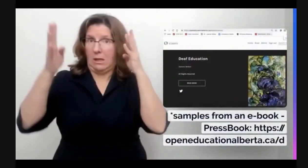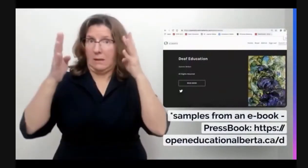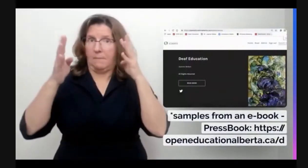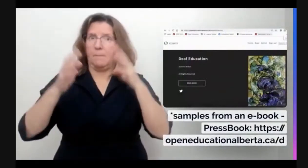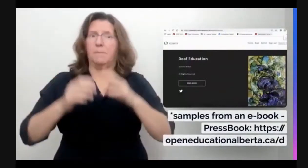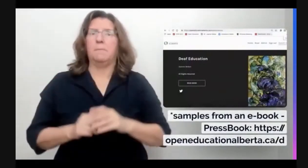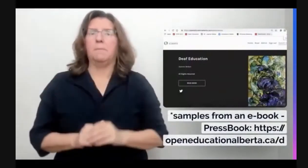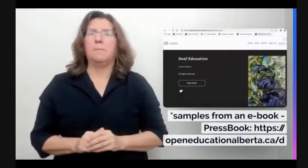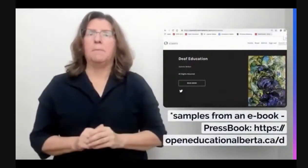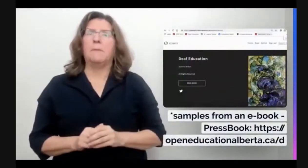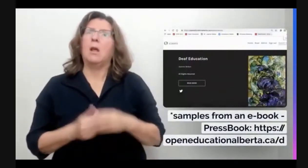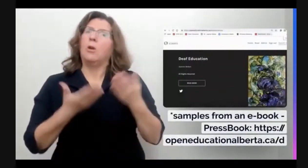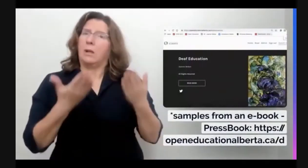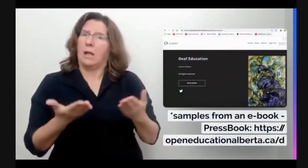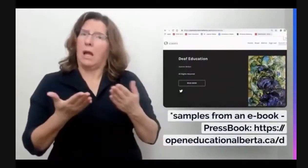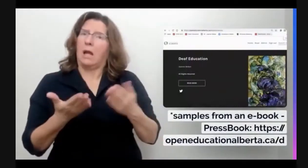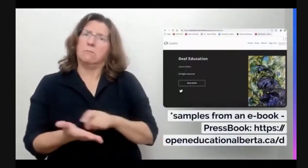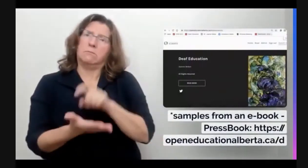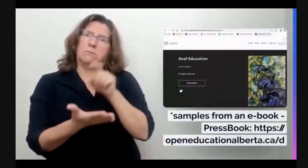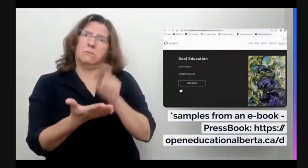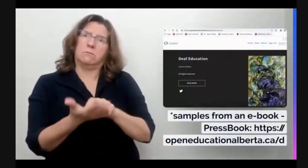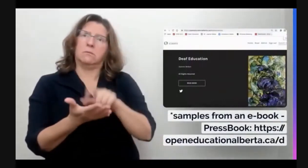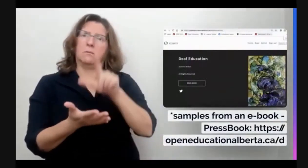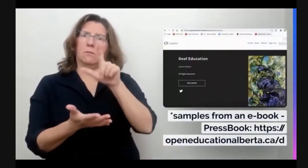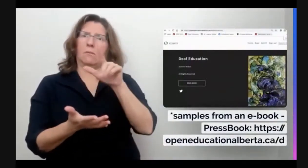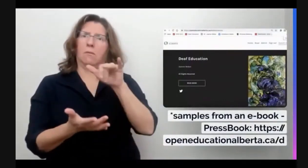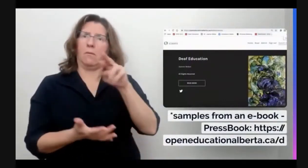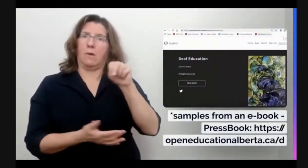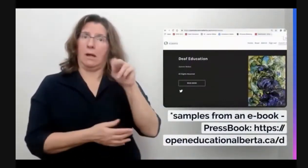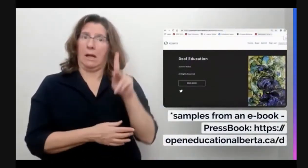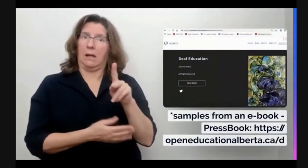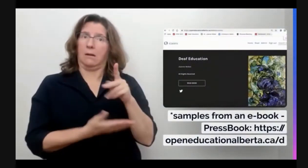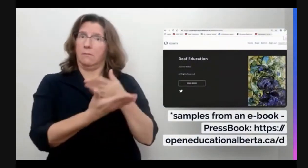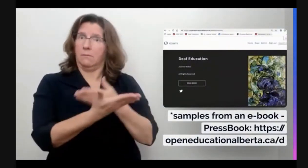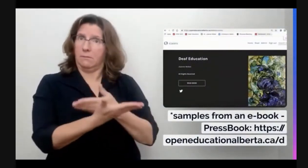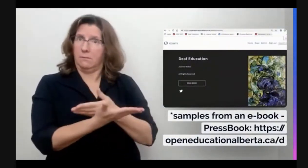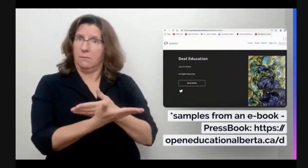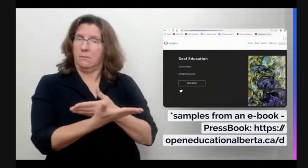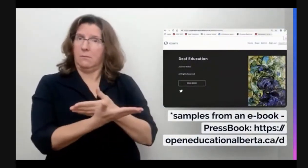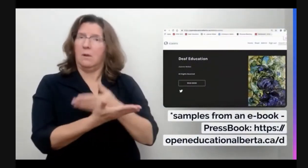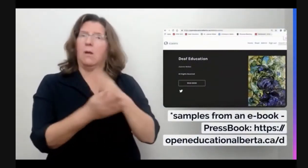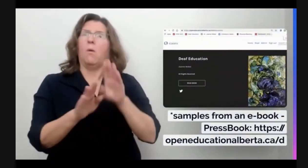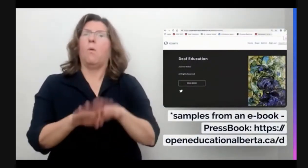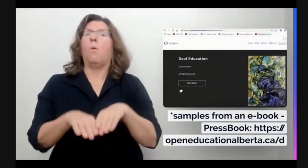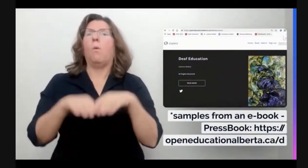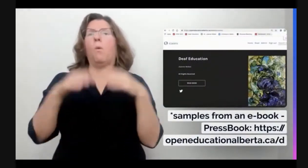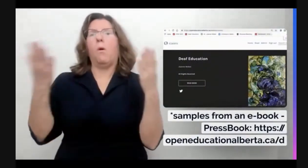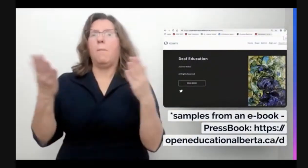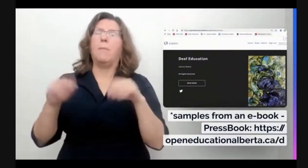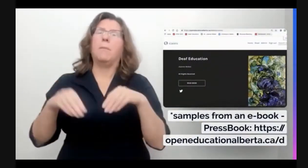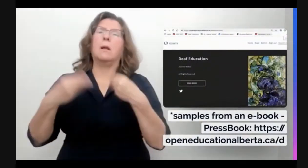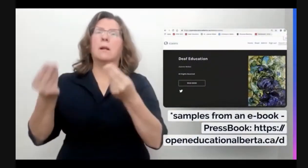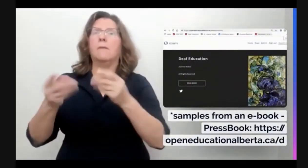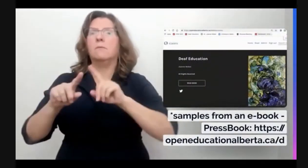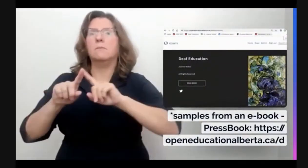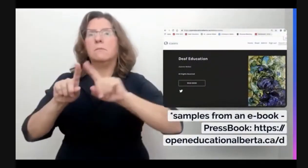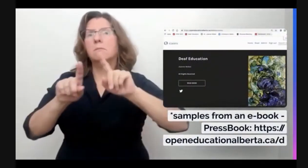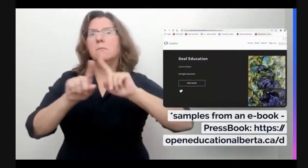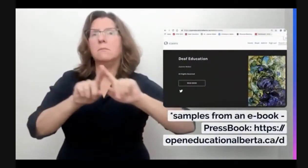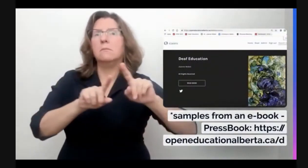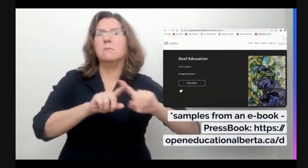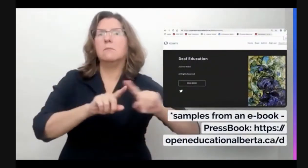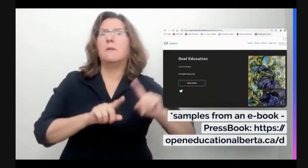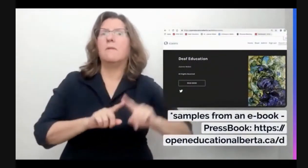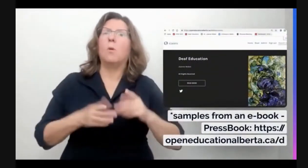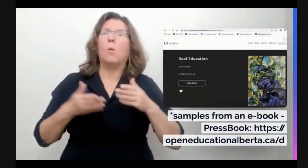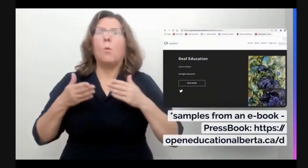Feel free to access the material and follow along using the link provided on the slide. The ebook provides a